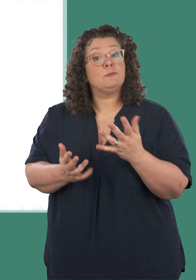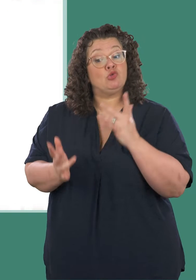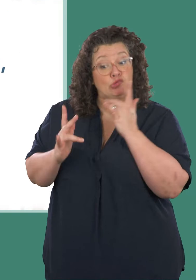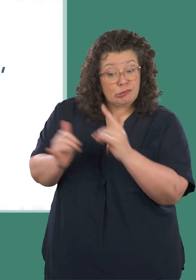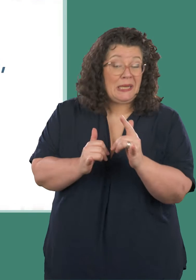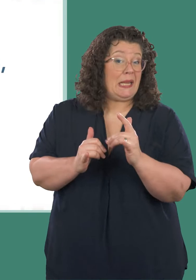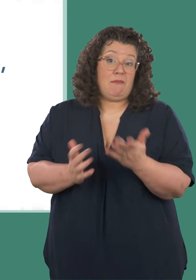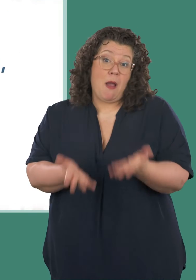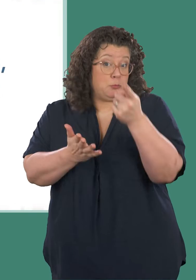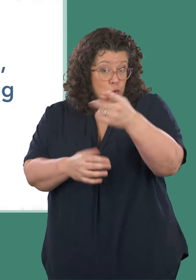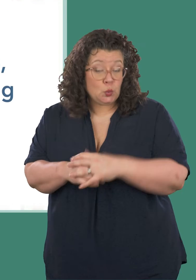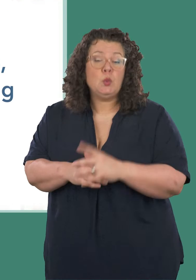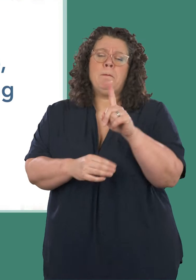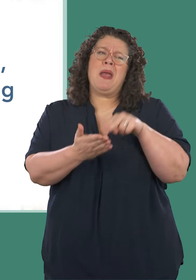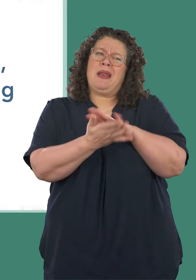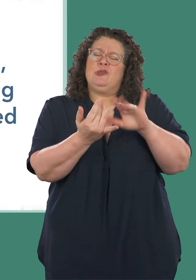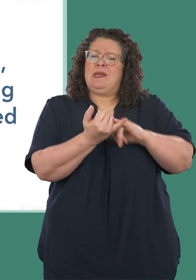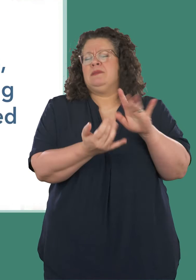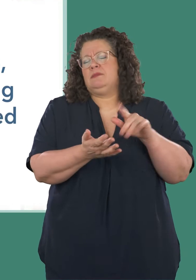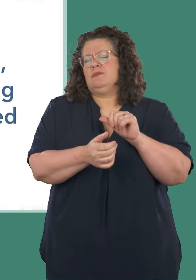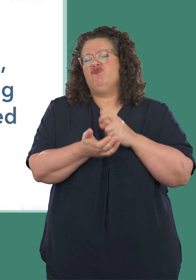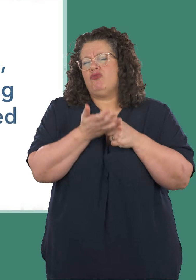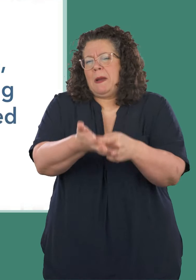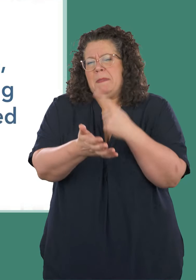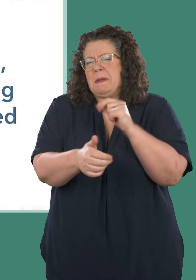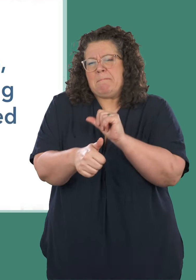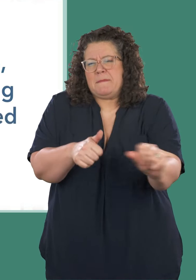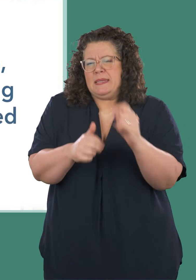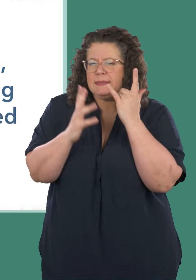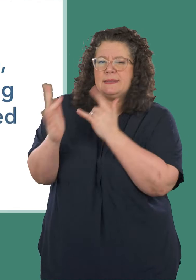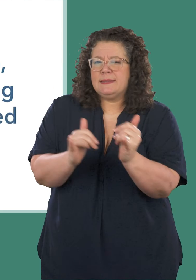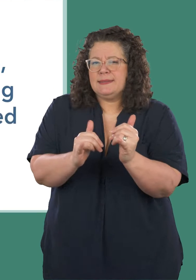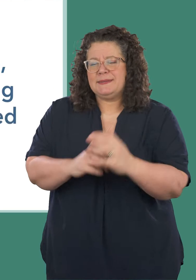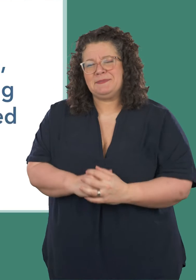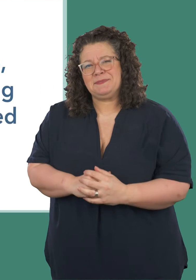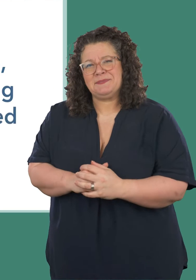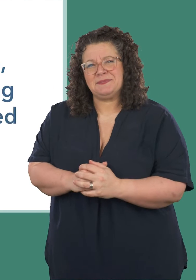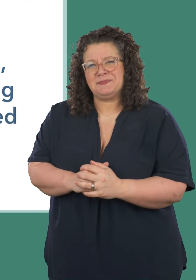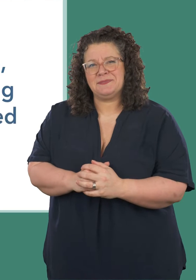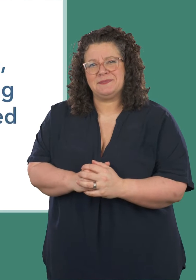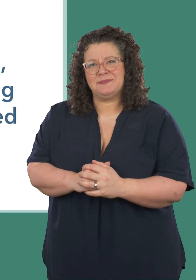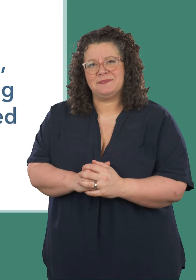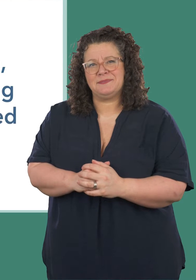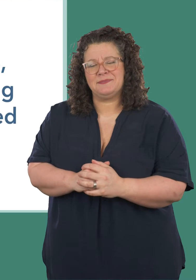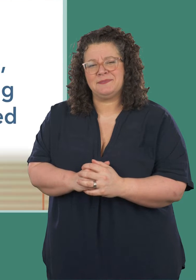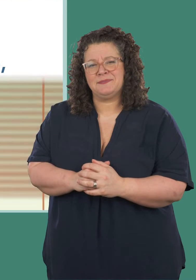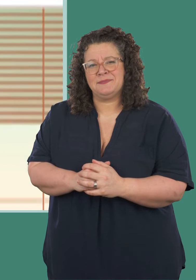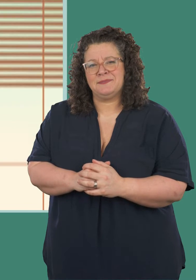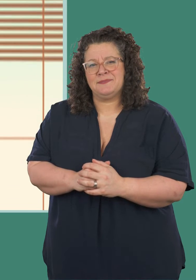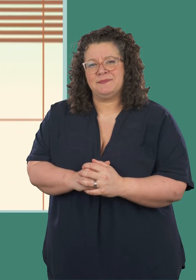Screening is your choice. However, newborn hearing screening is recommended by the NHS.